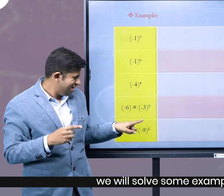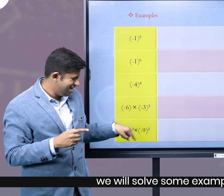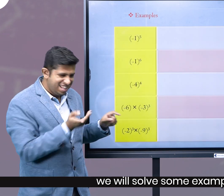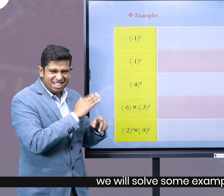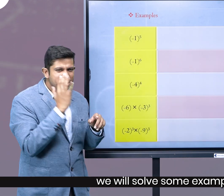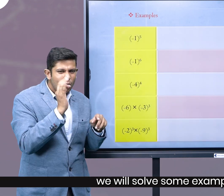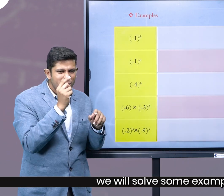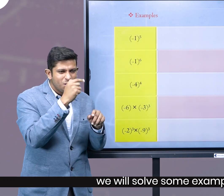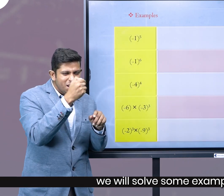examples.